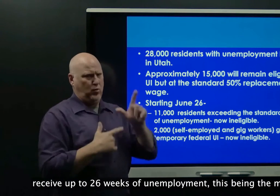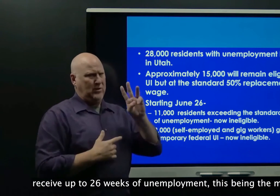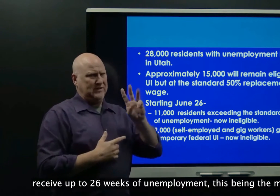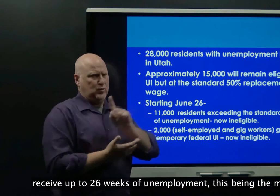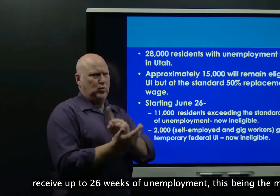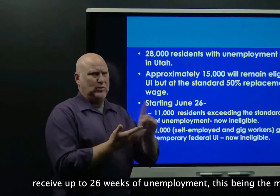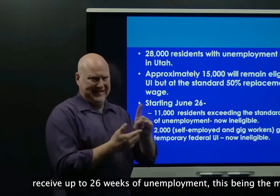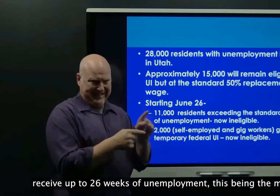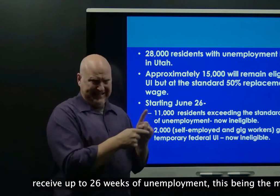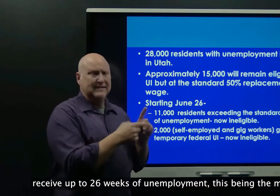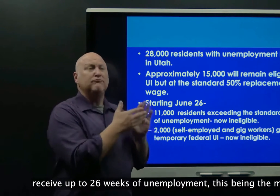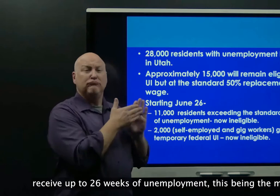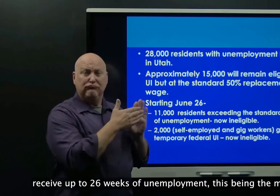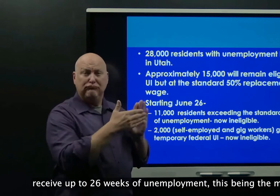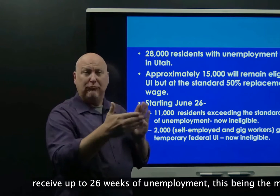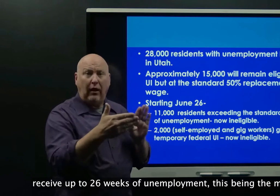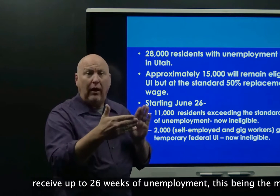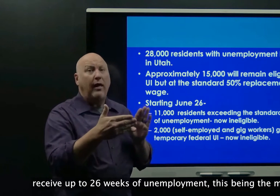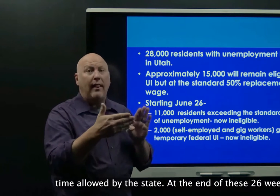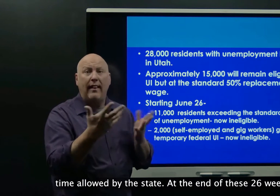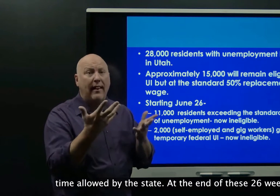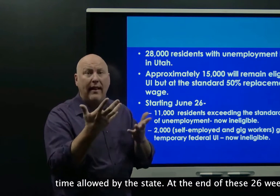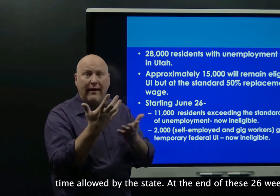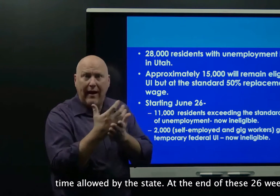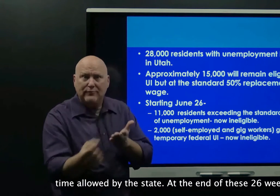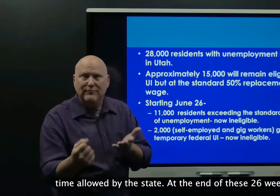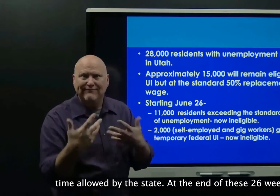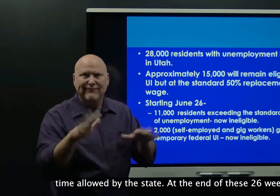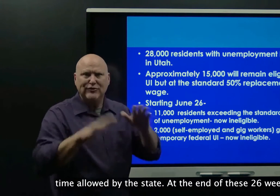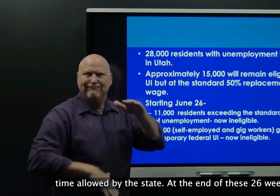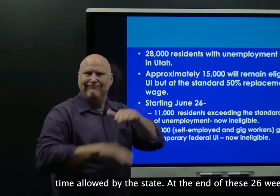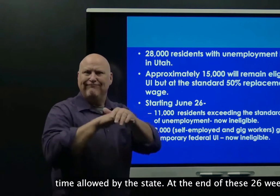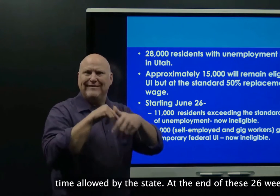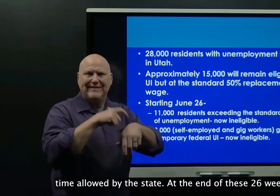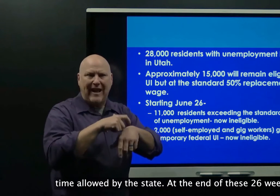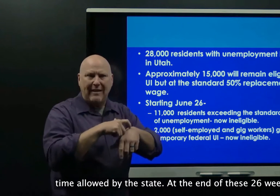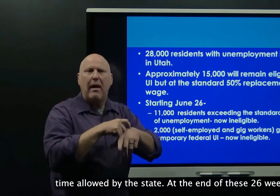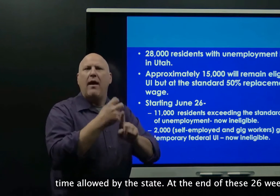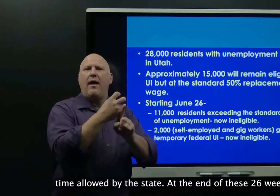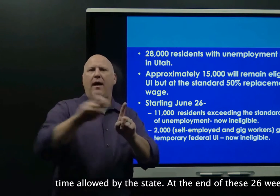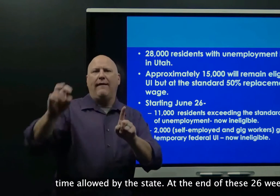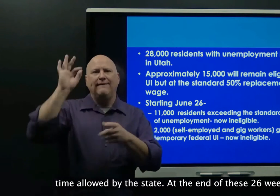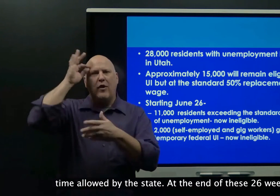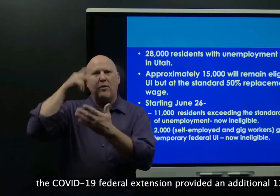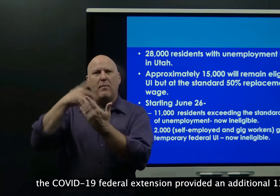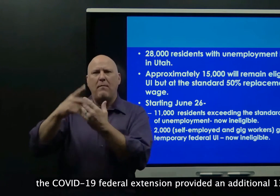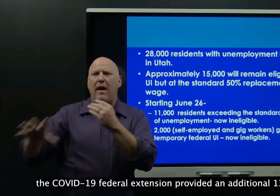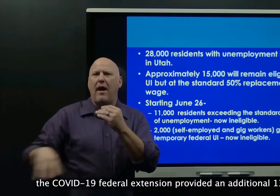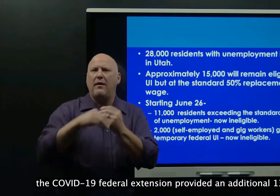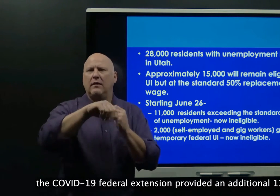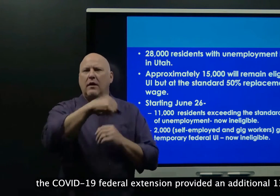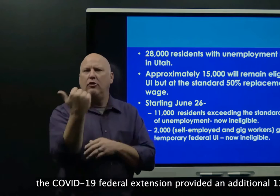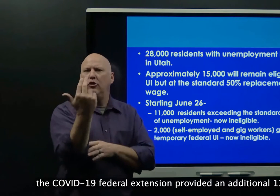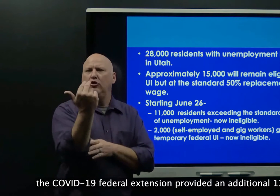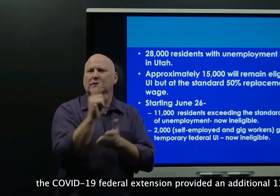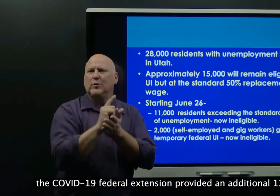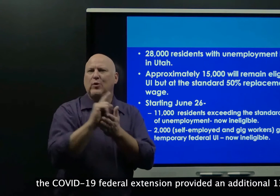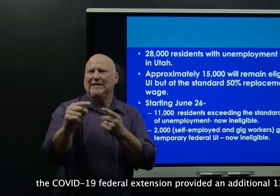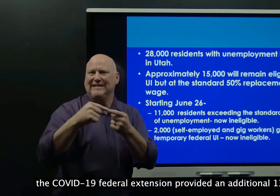weeks of unemployment, this being the maximum time allowed by the state. At the end of these 26 weeks, the COVID-19 federal extension provided